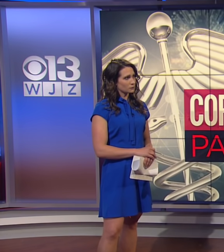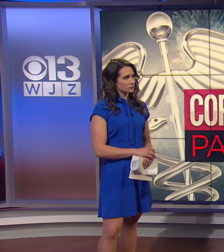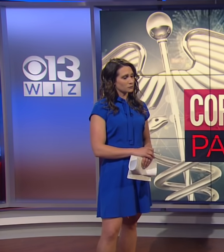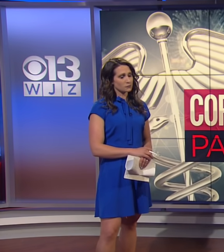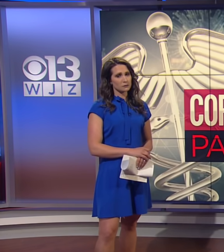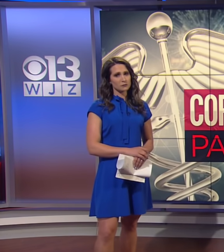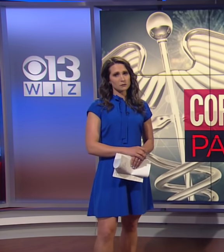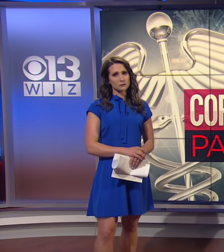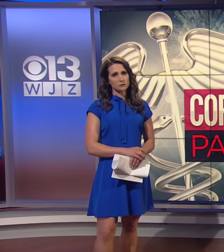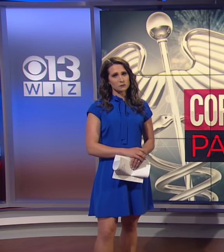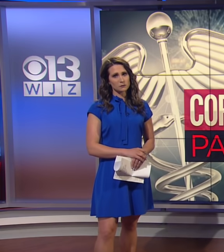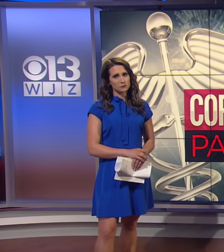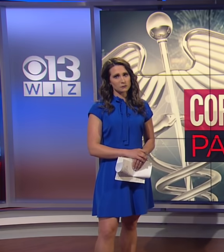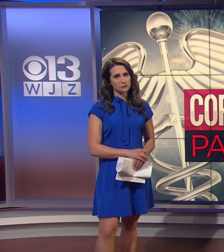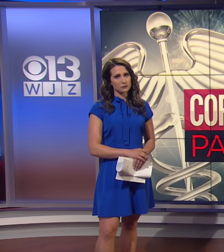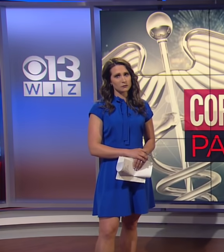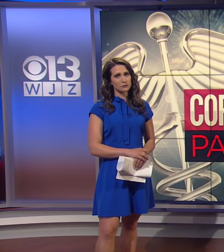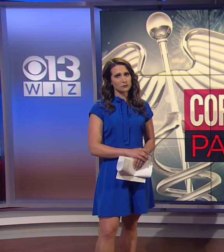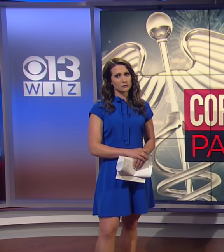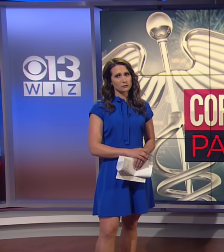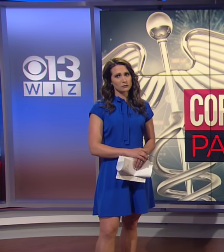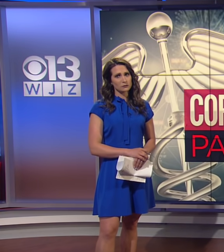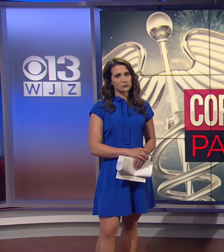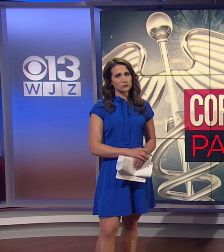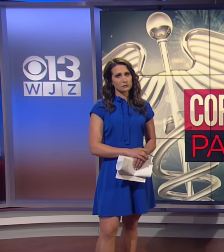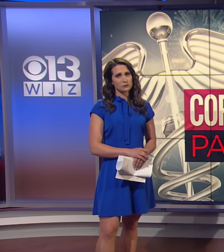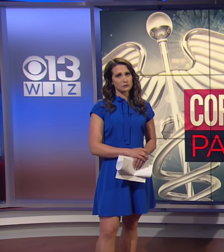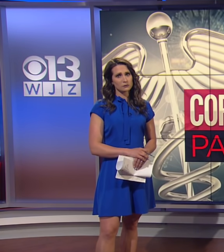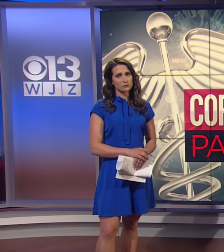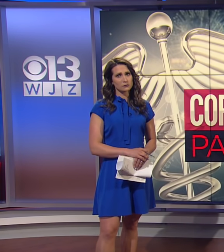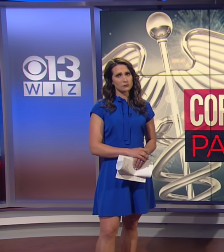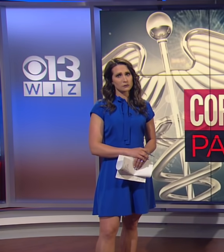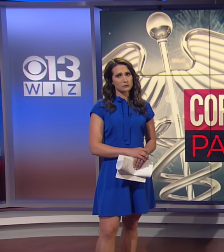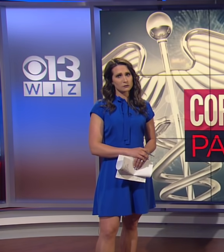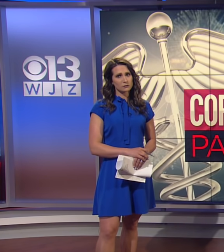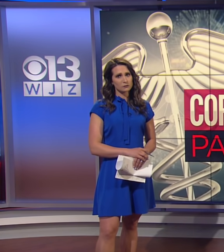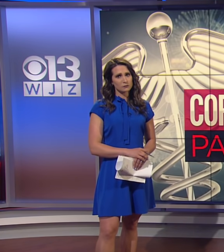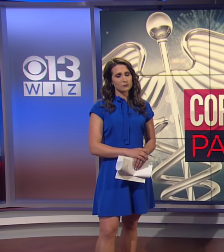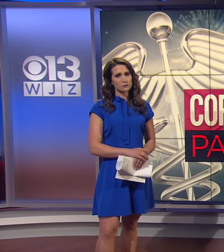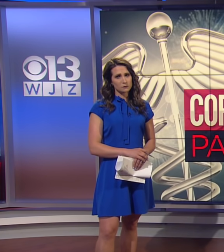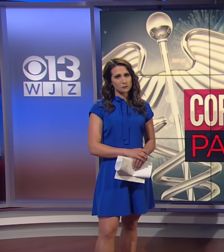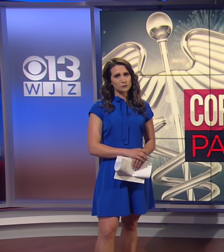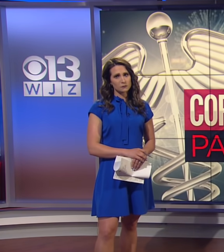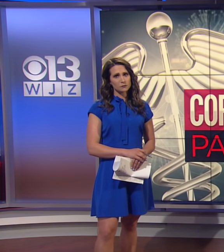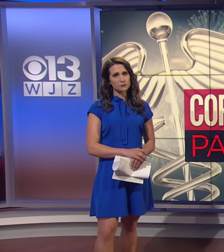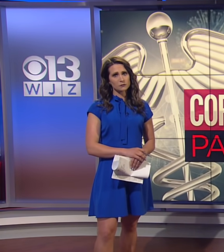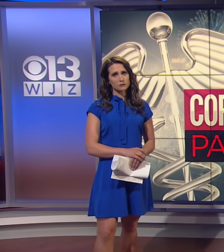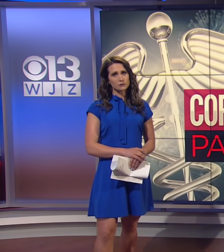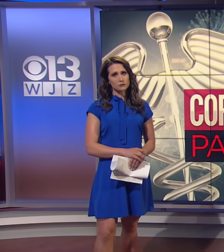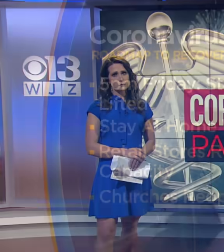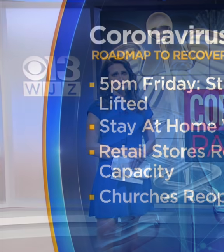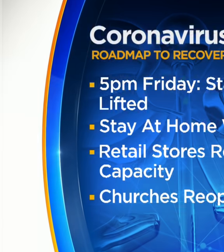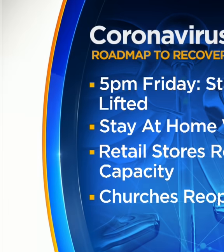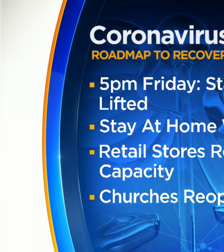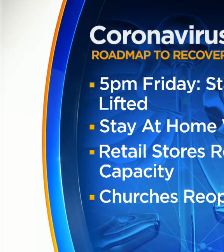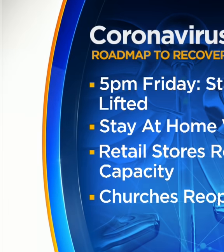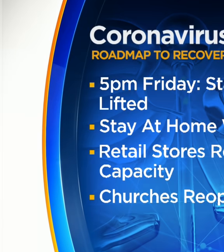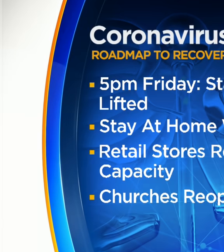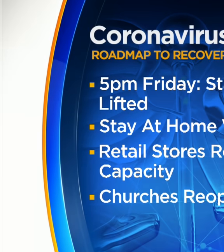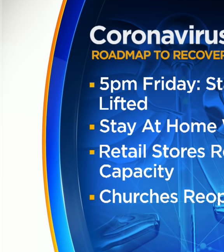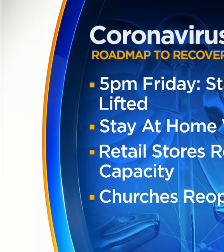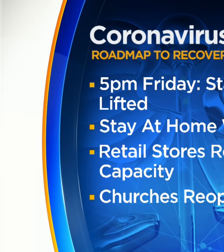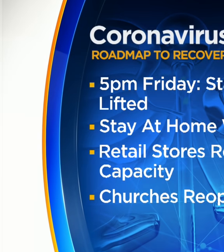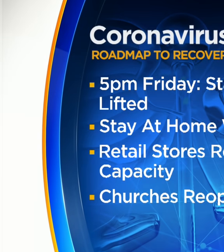building blocks have been in place. Let's look at some of the elements of those Maryland Strong Roadmap to